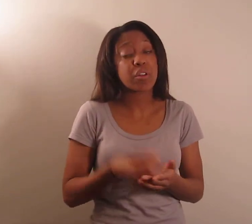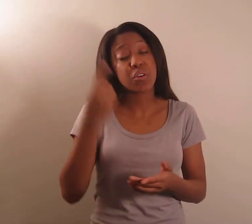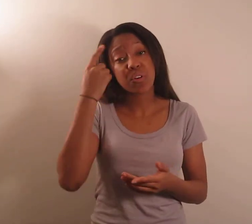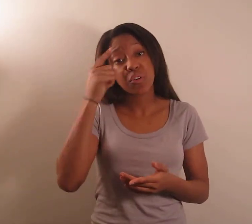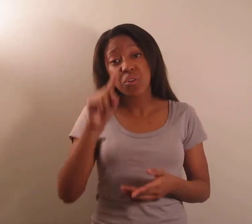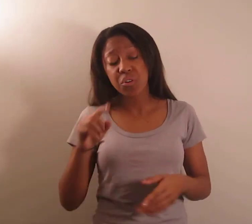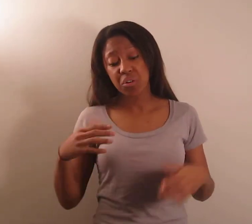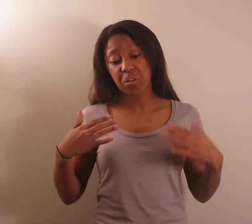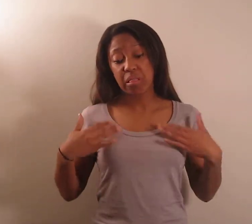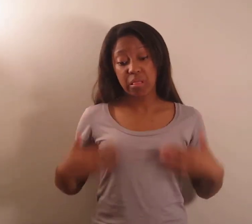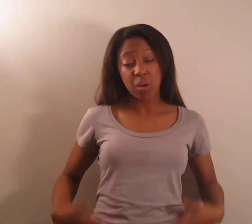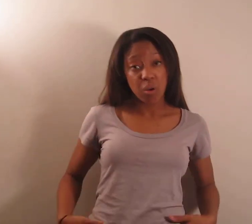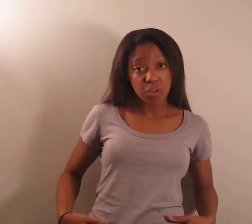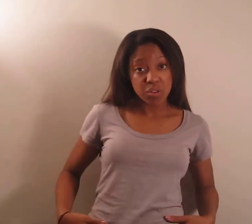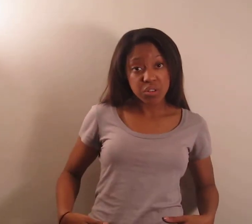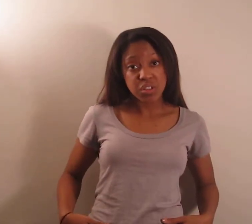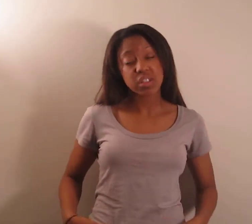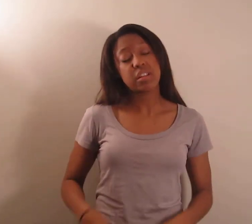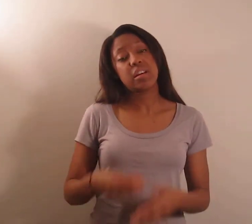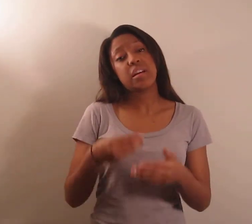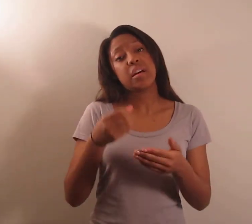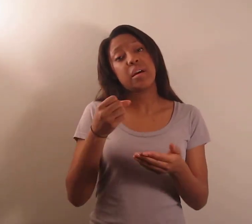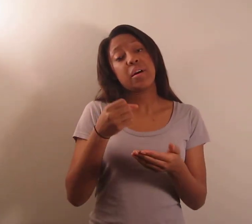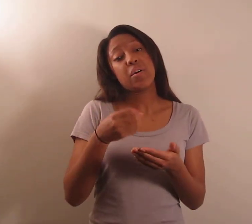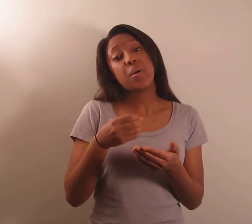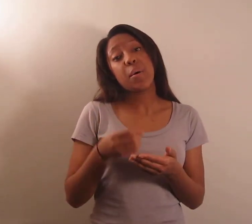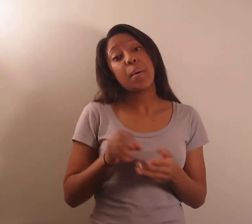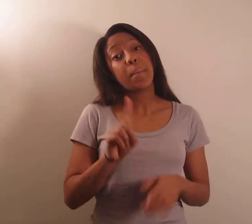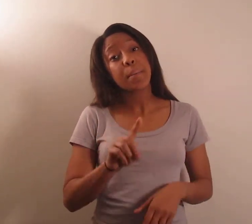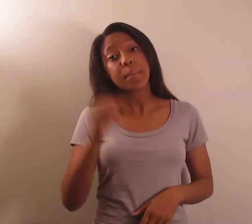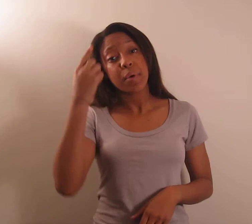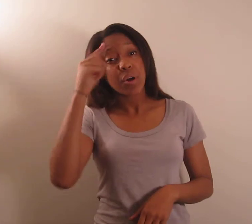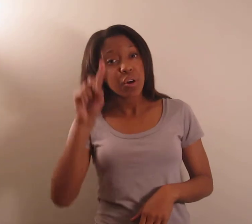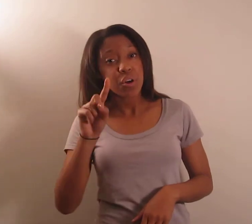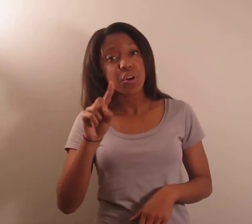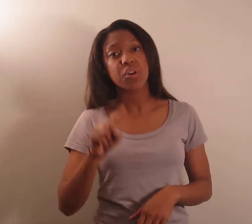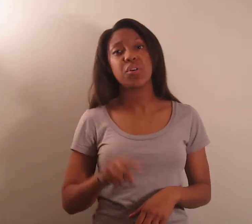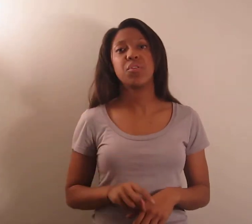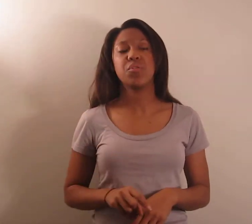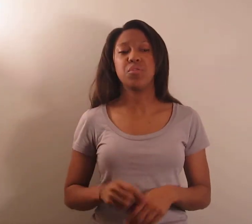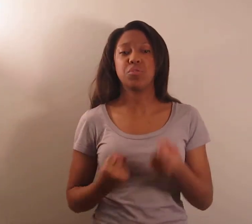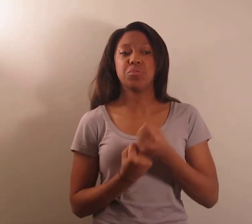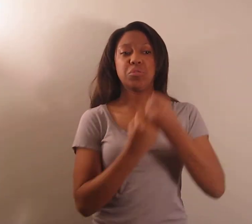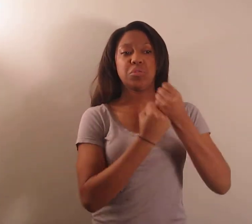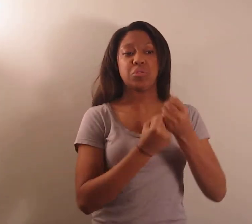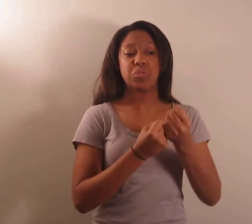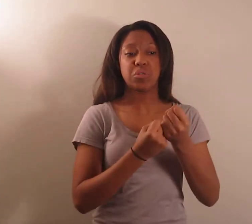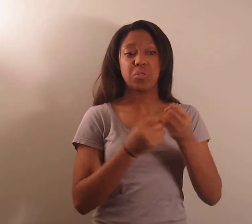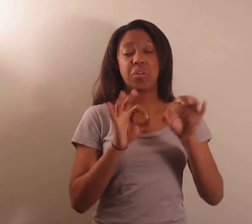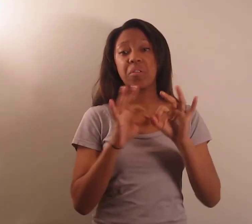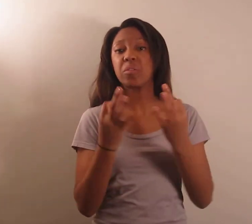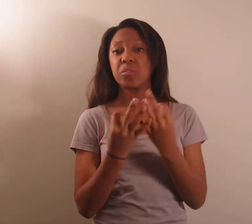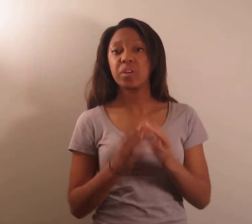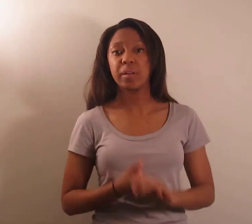Economic security was the American dream for many of them. Making enough money to be able to put food on the table, not worry